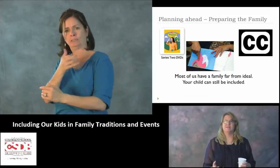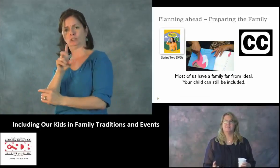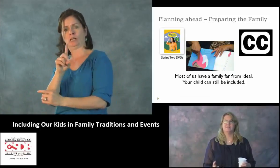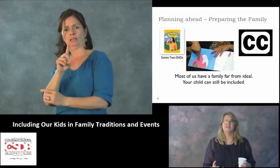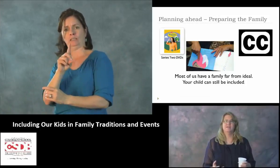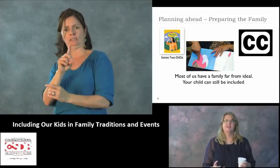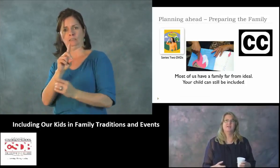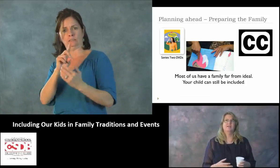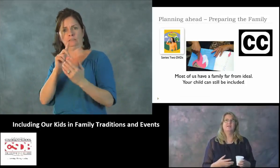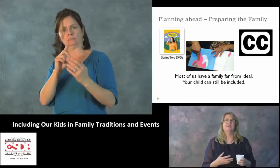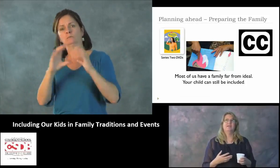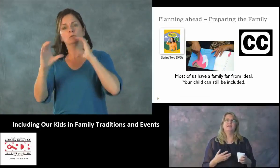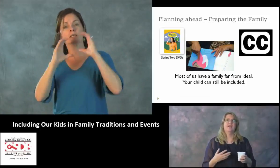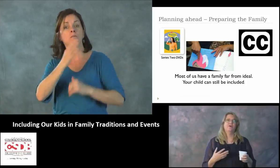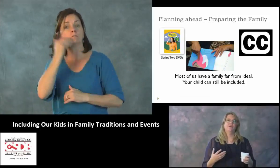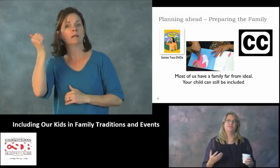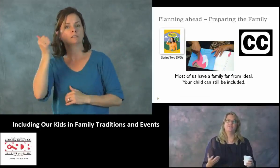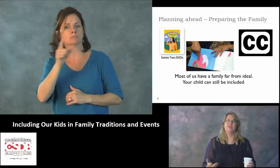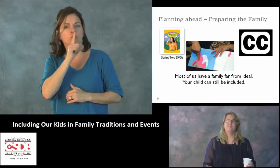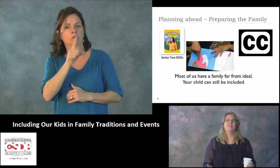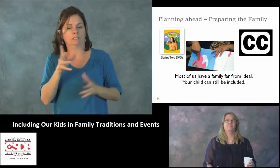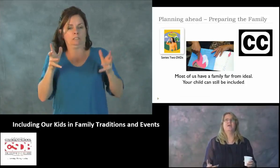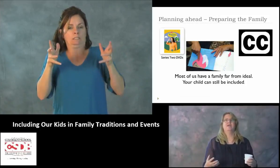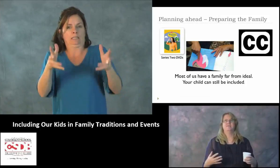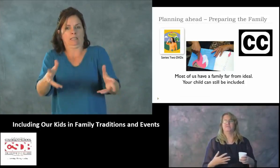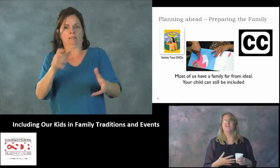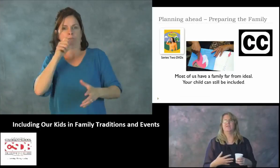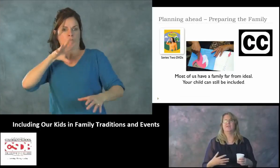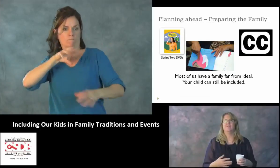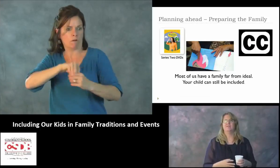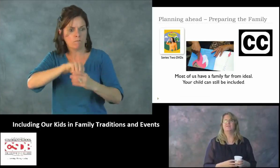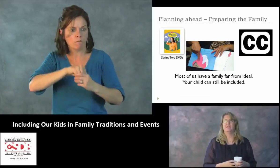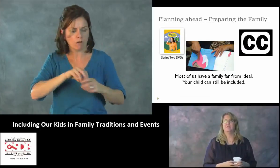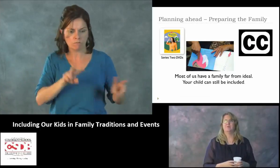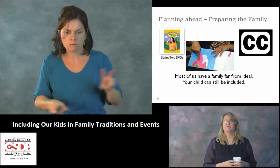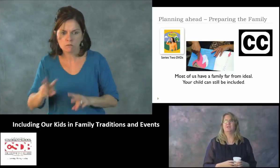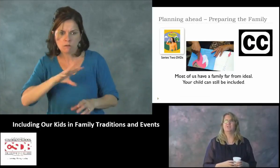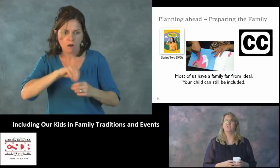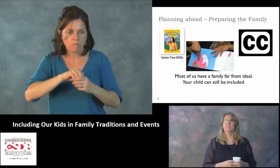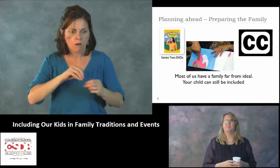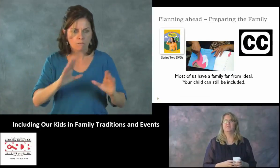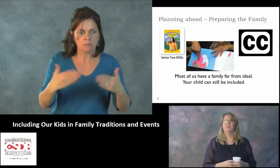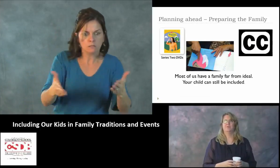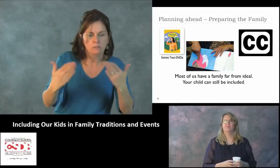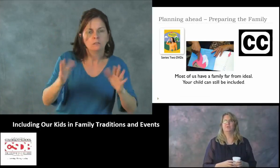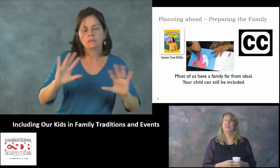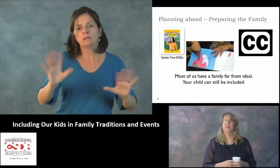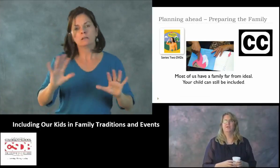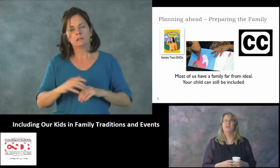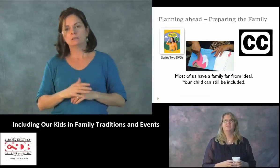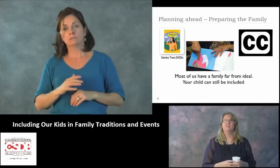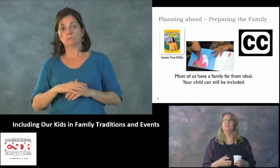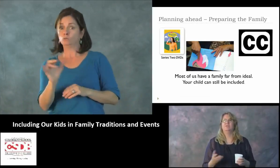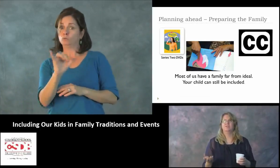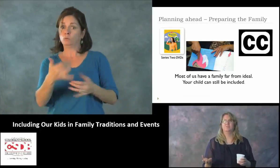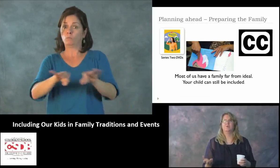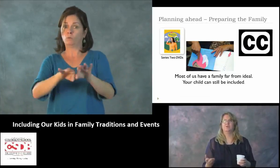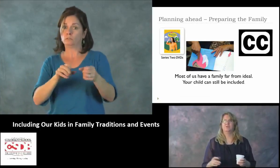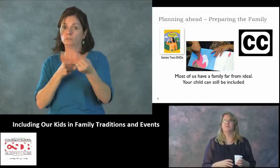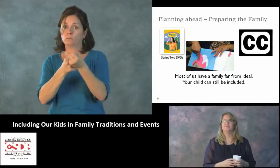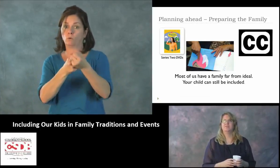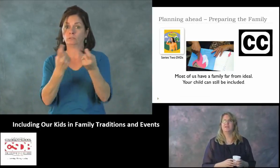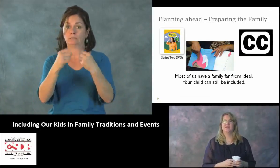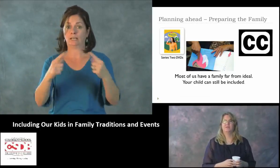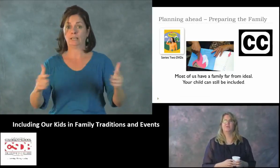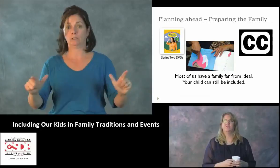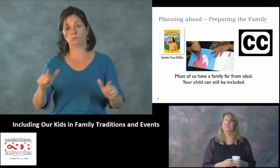communicates best. Get out of your family's way so that they can develop a relationship of their own. And certainly